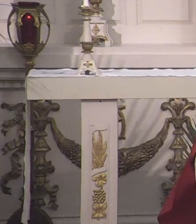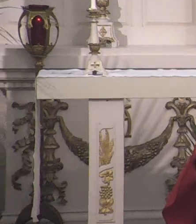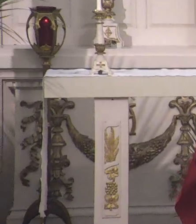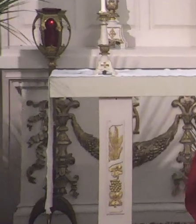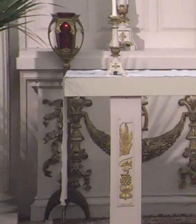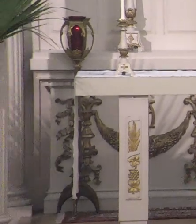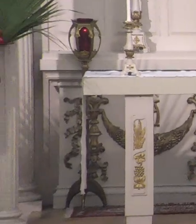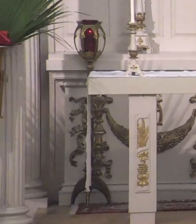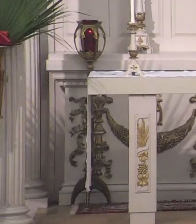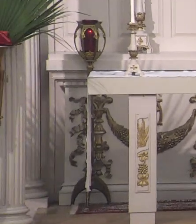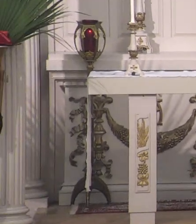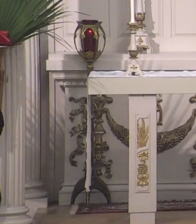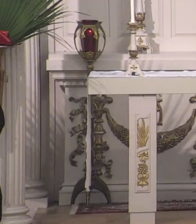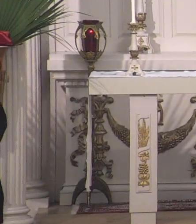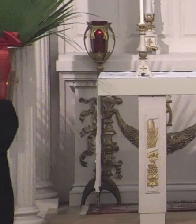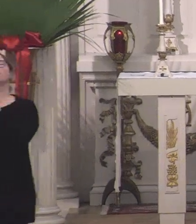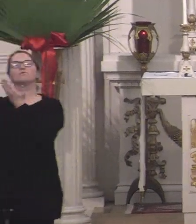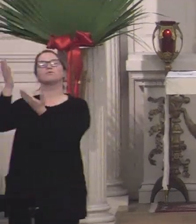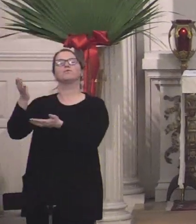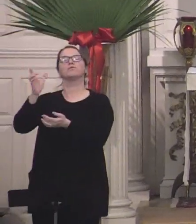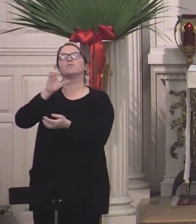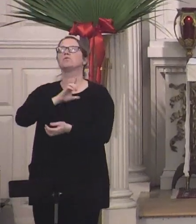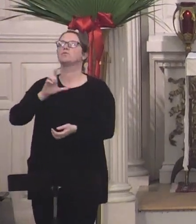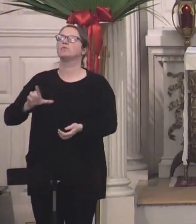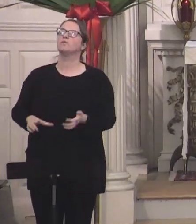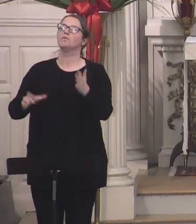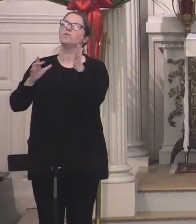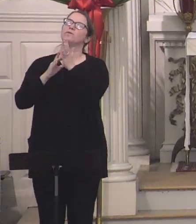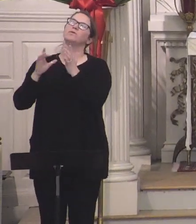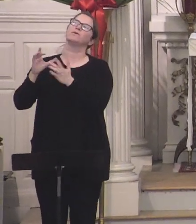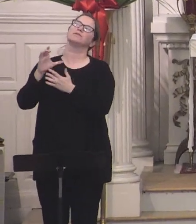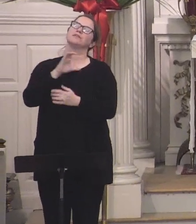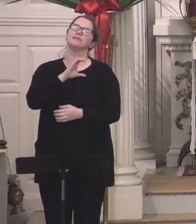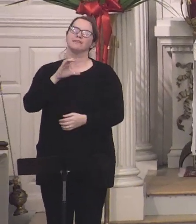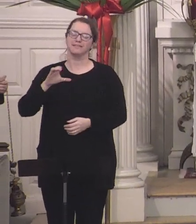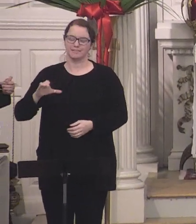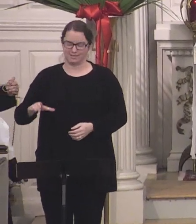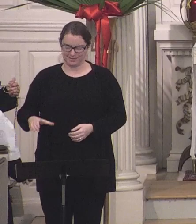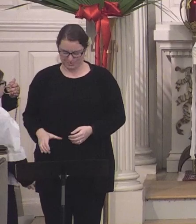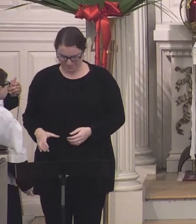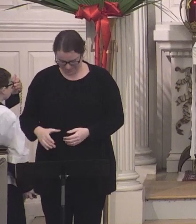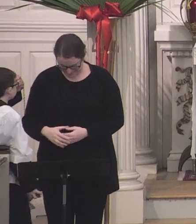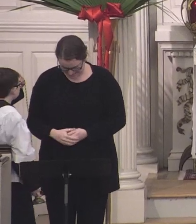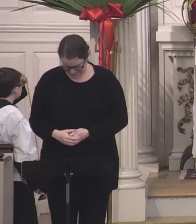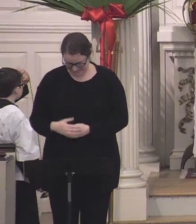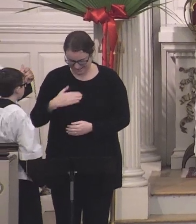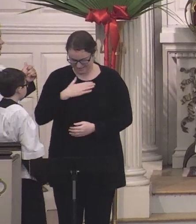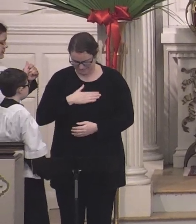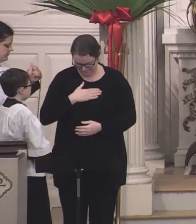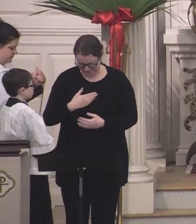Glory and praise to you, Lord Jesus